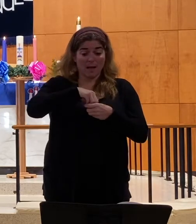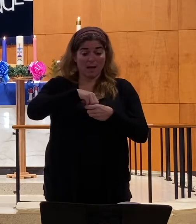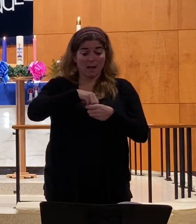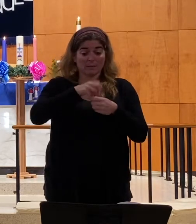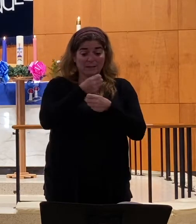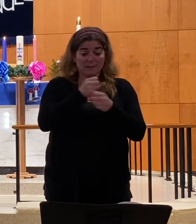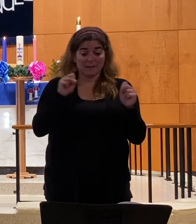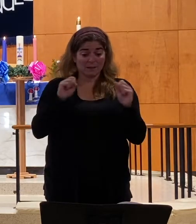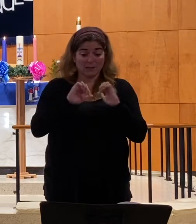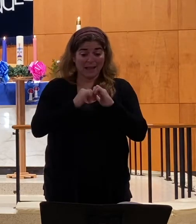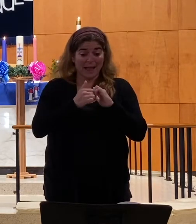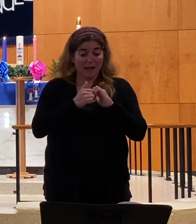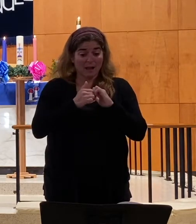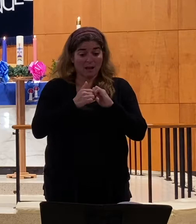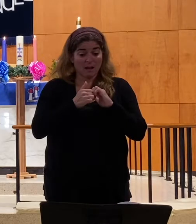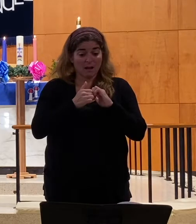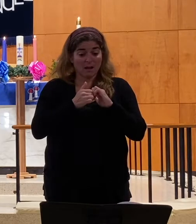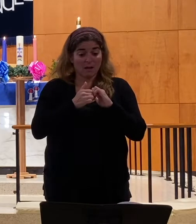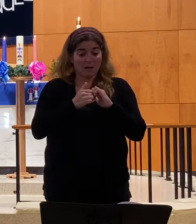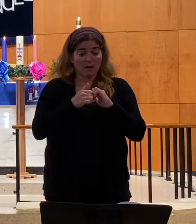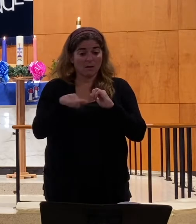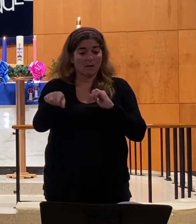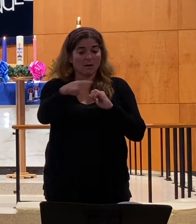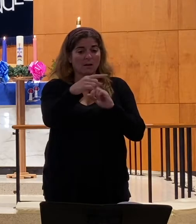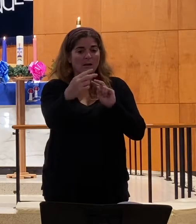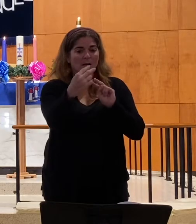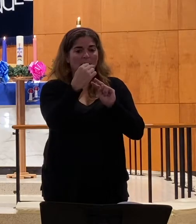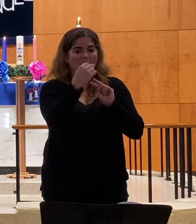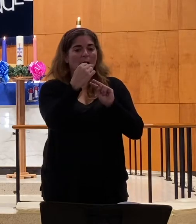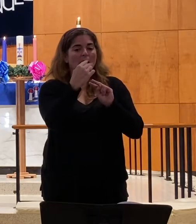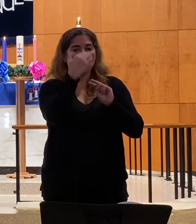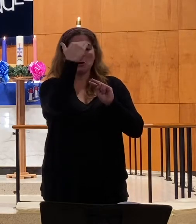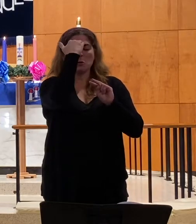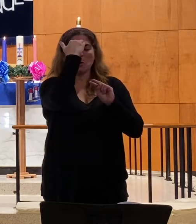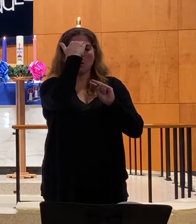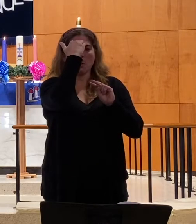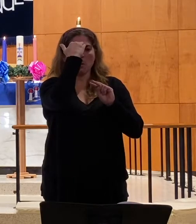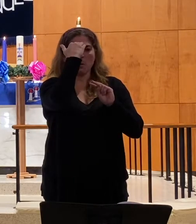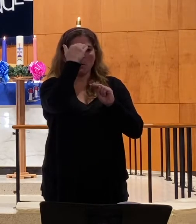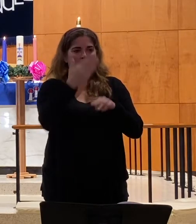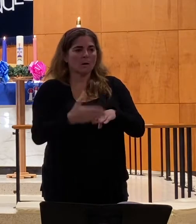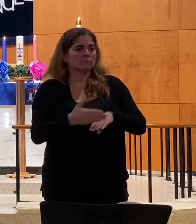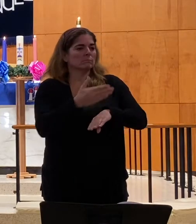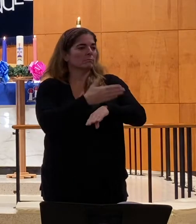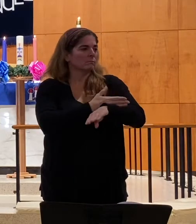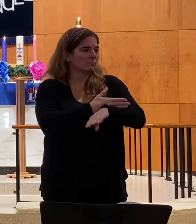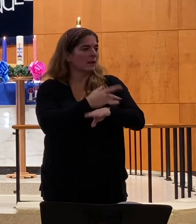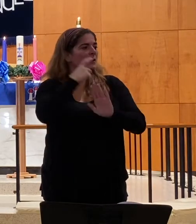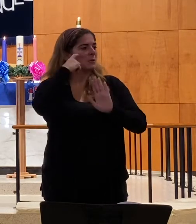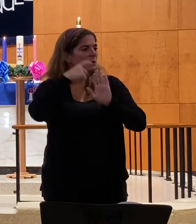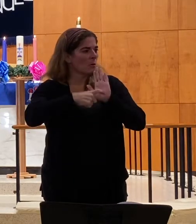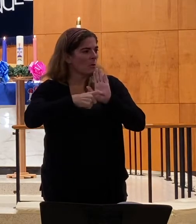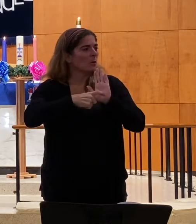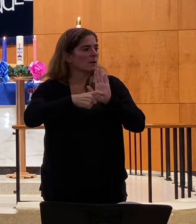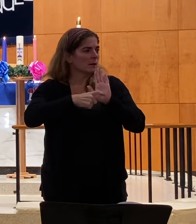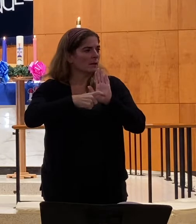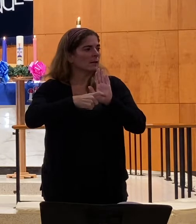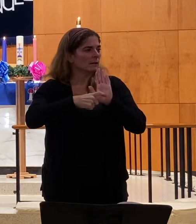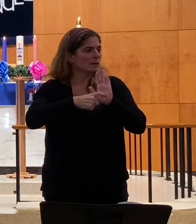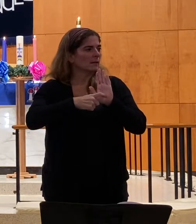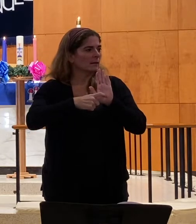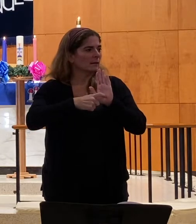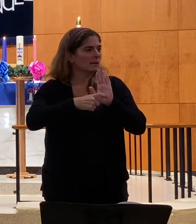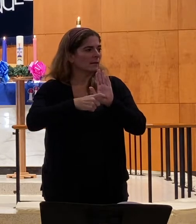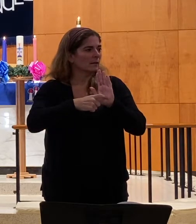work, when others, the nations of the world, notice that God's people live